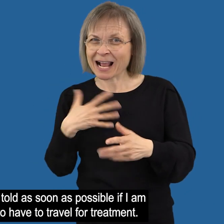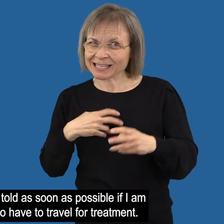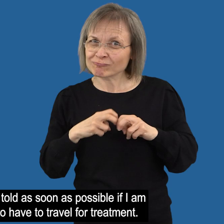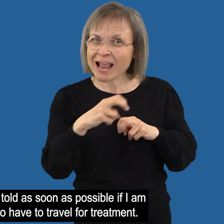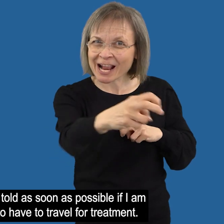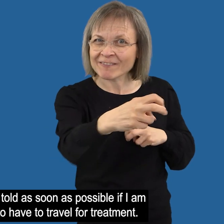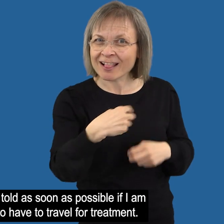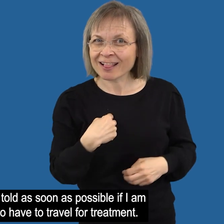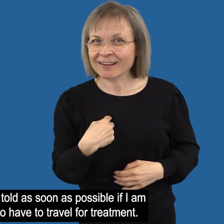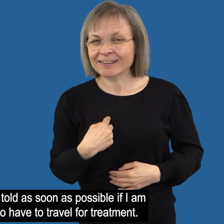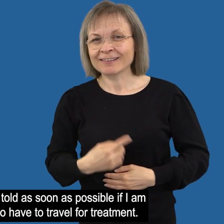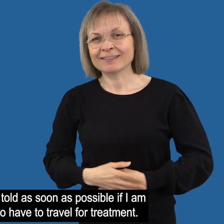treatment.